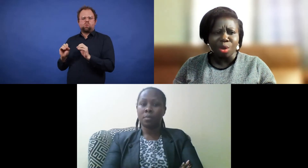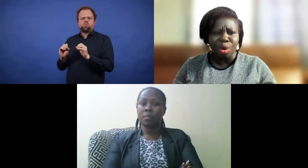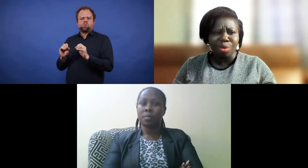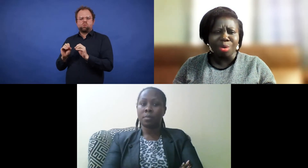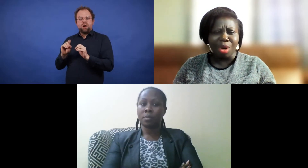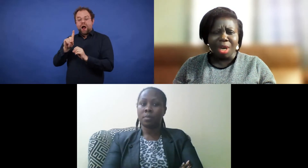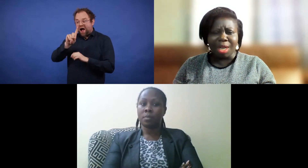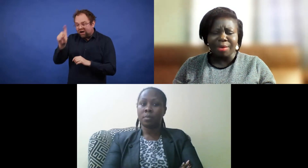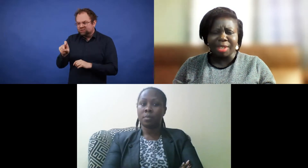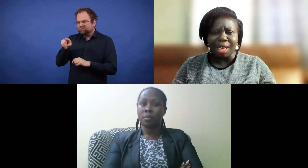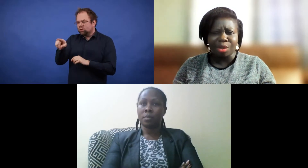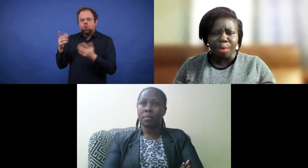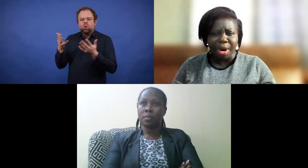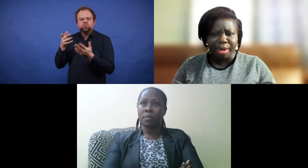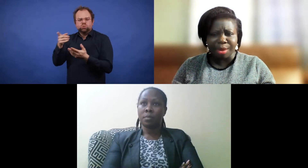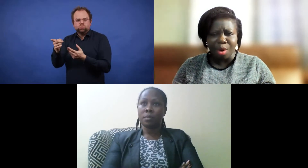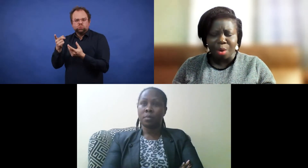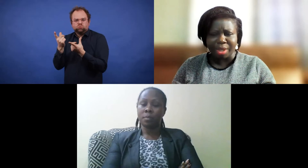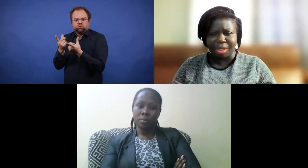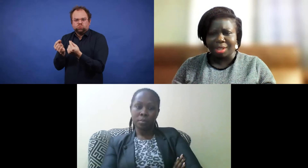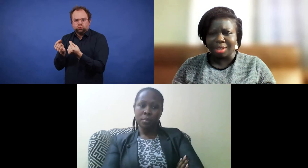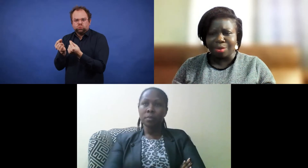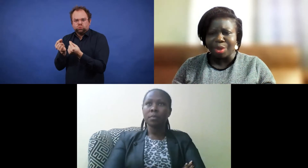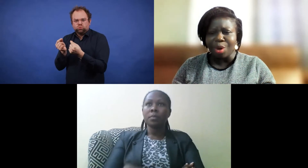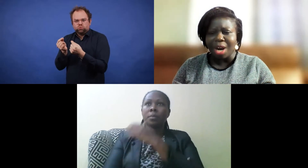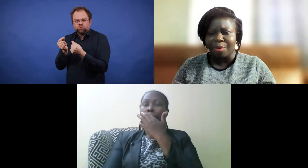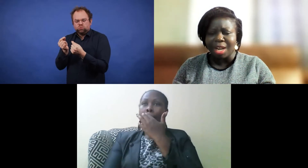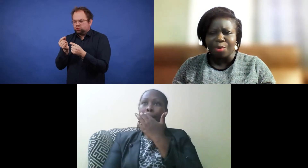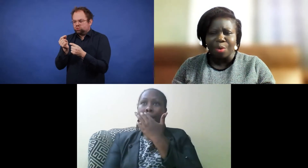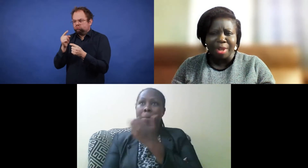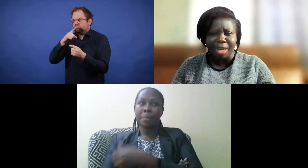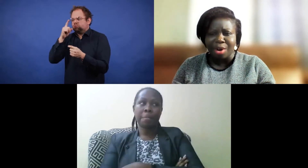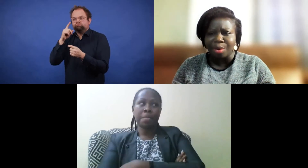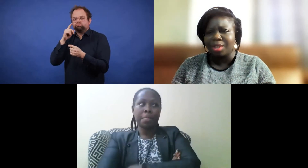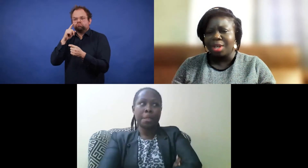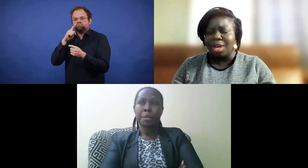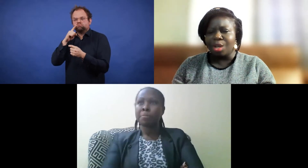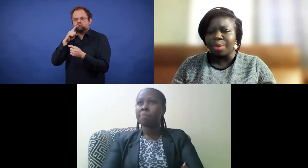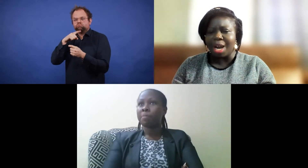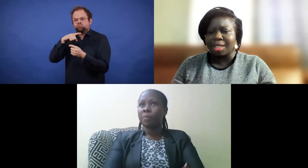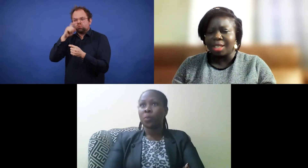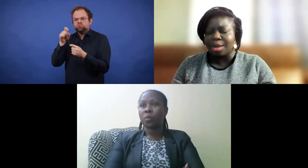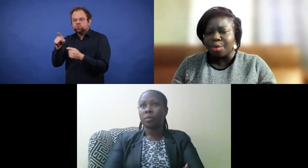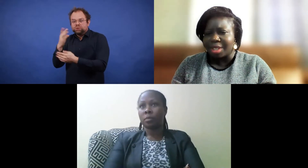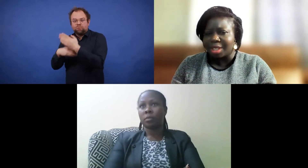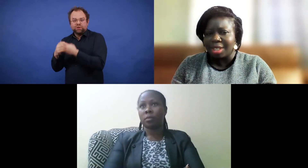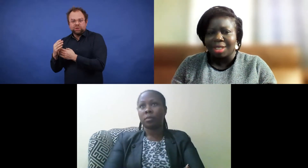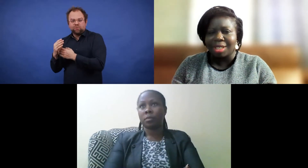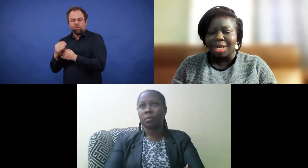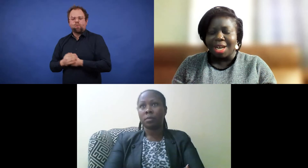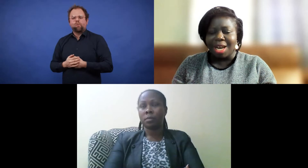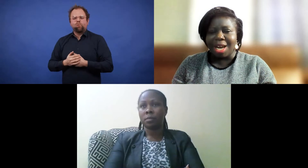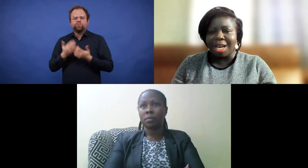And so there is that comparison always. We don't have a level playing ground to be asked the same